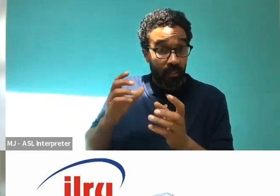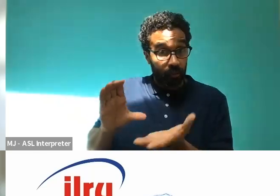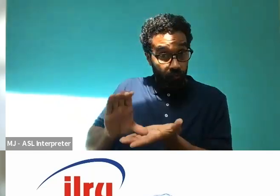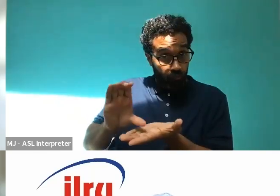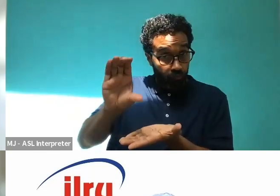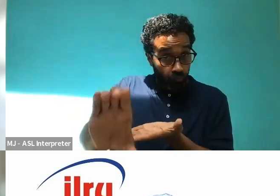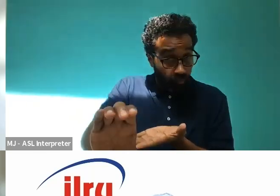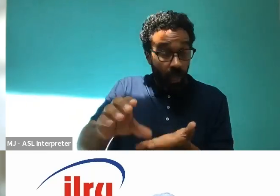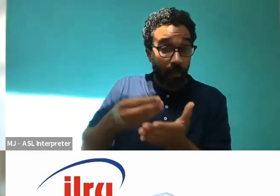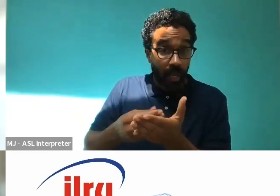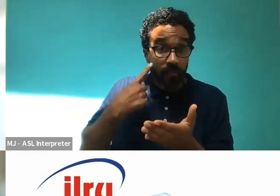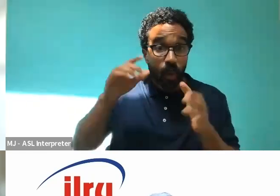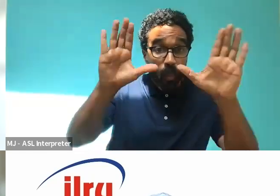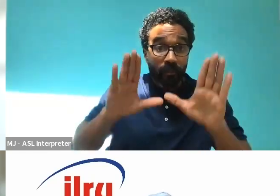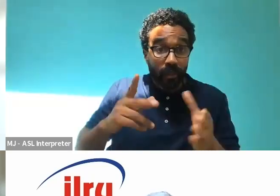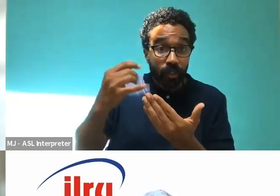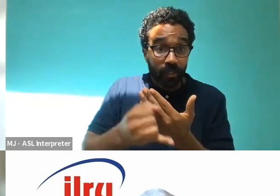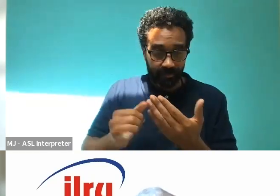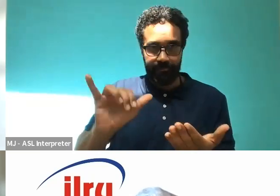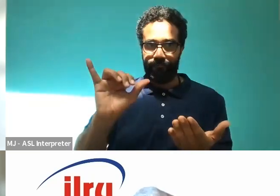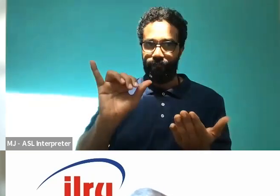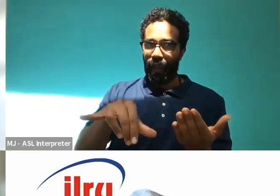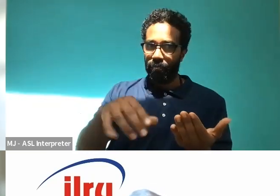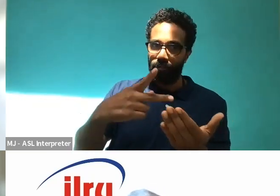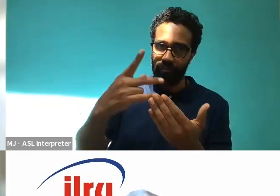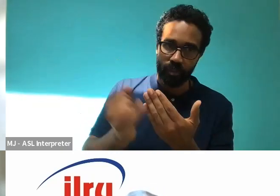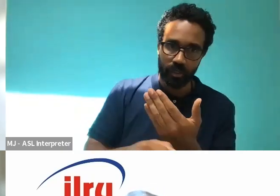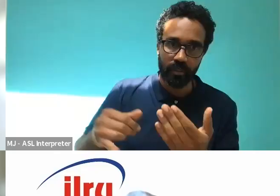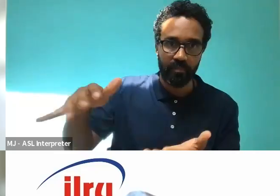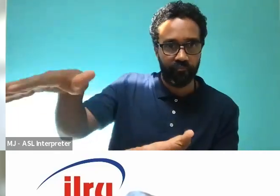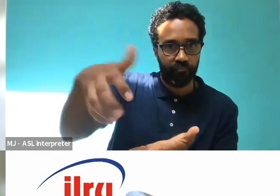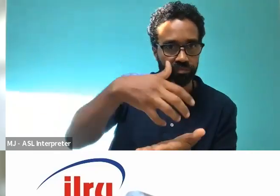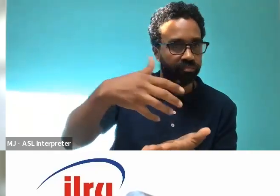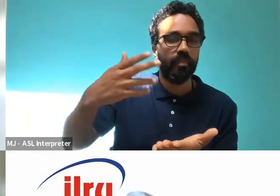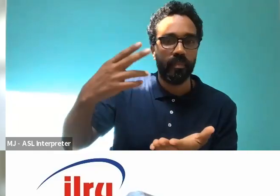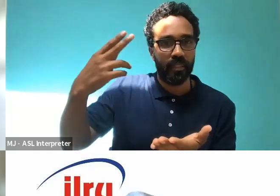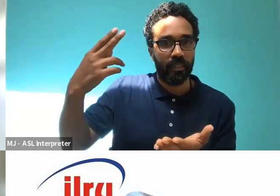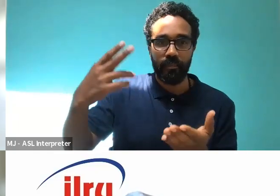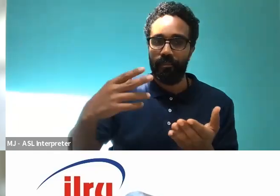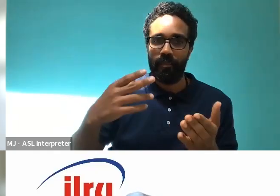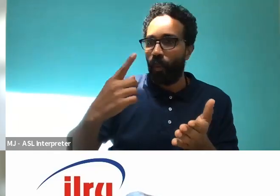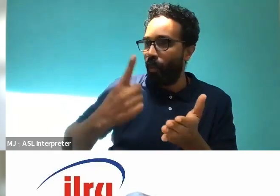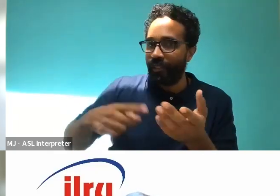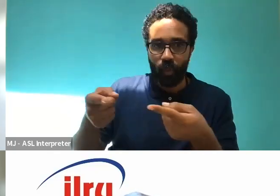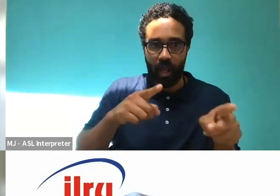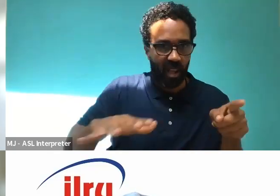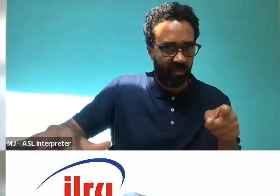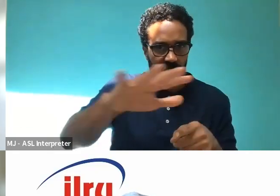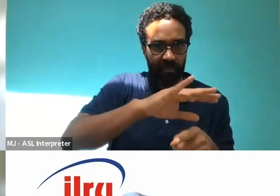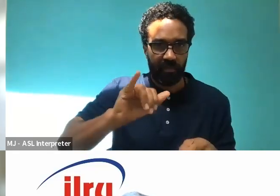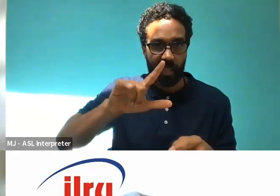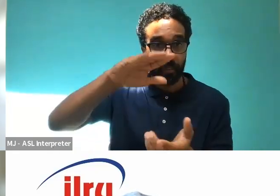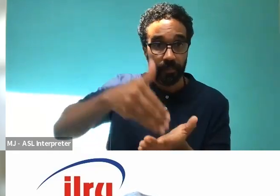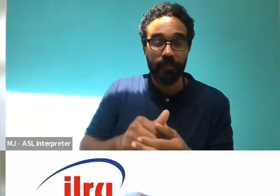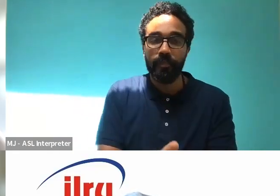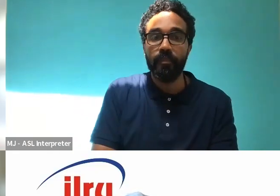one I'd like to suggest. Yeah. I'm going to go with that's a great way to end this session. And I want to